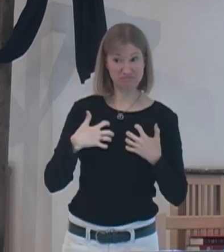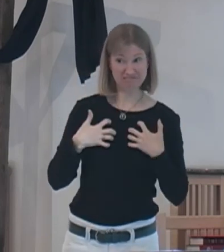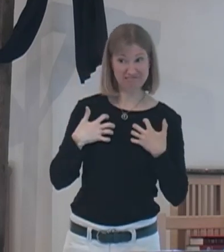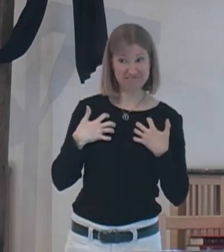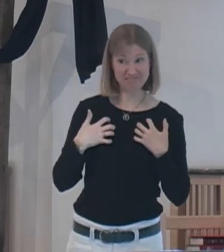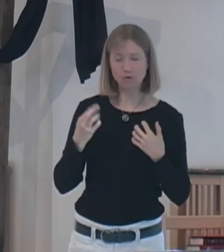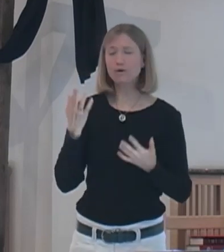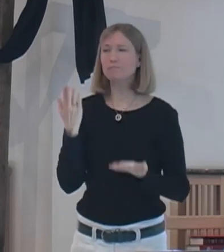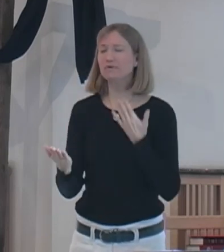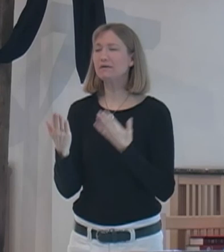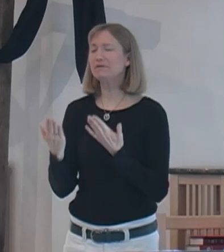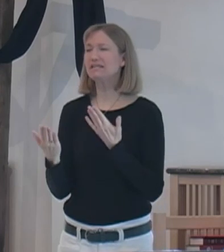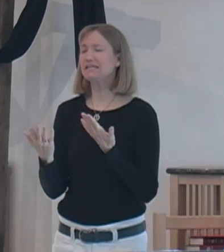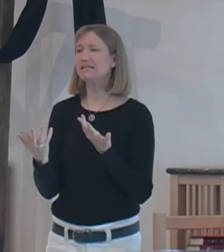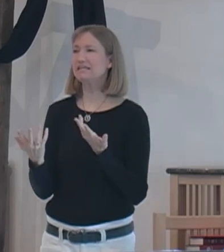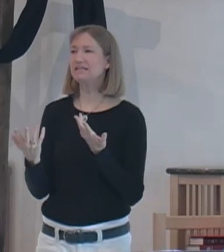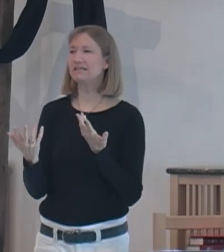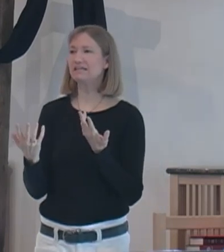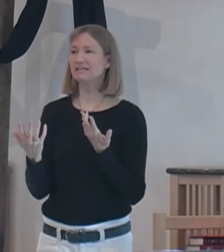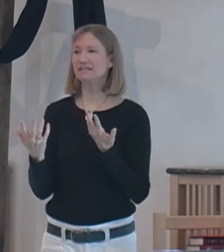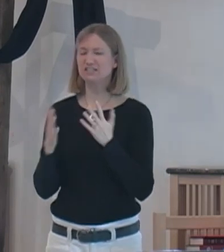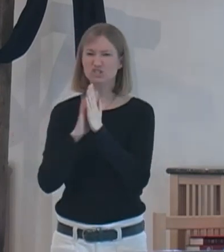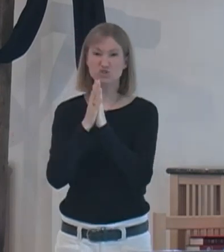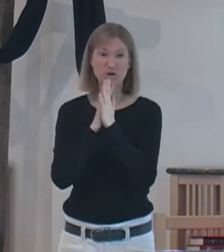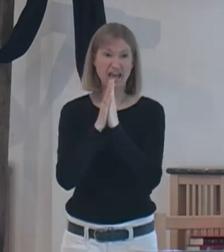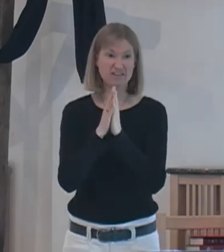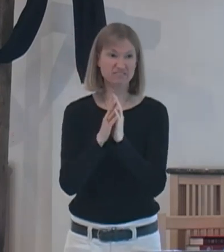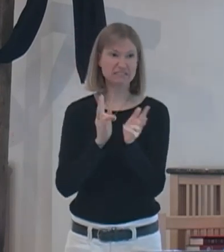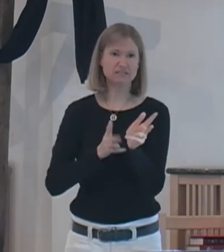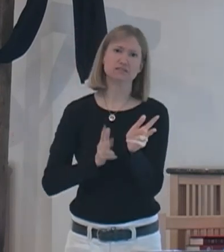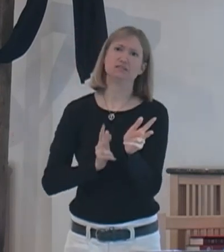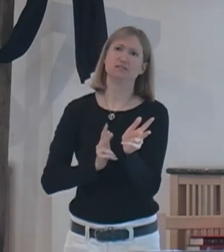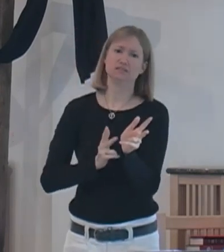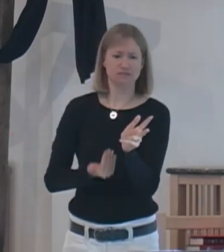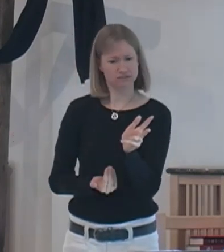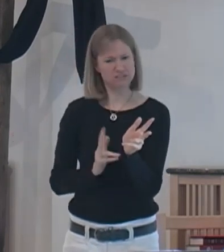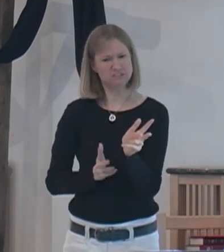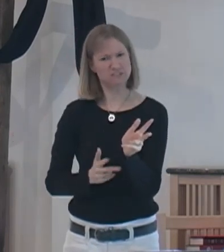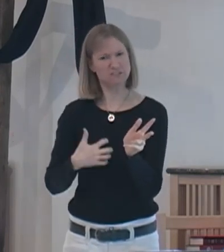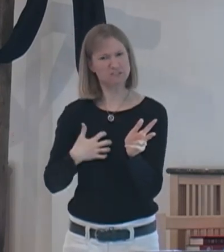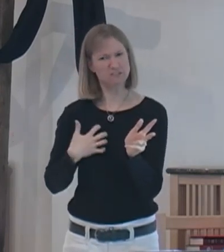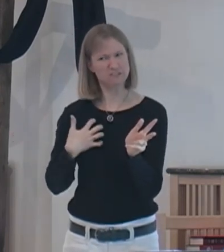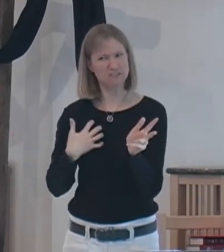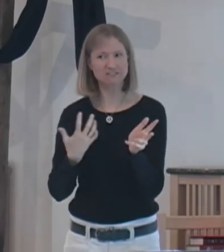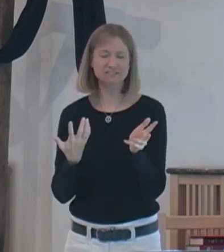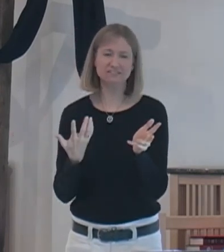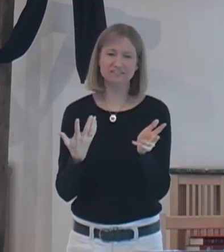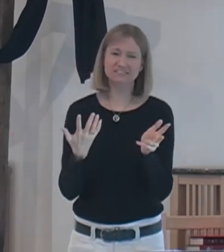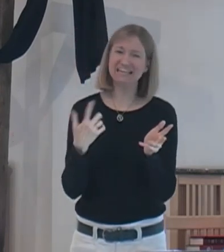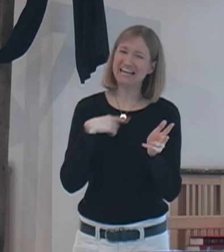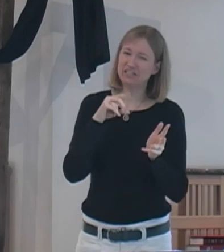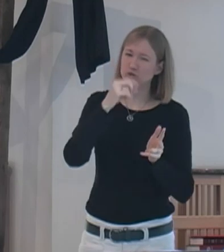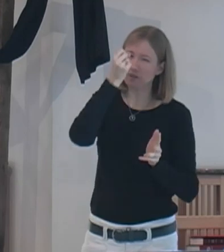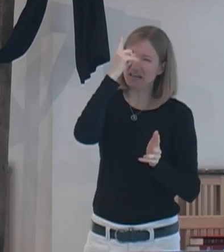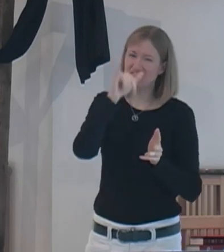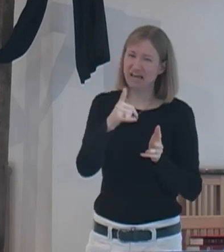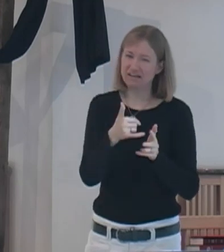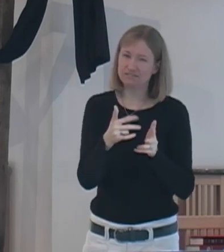maybe even, with the traffic you encountered getting here. And I totally get that traffic thing, because I am genuinely